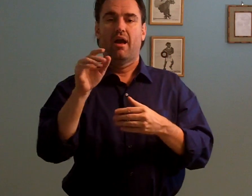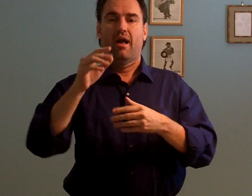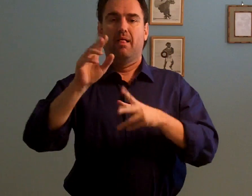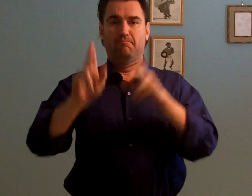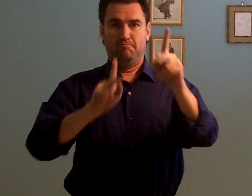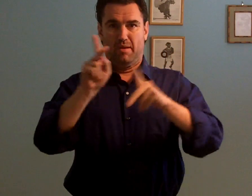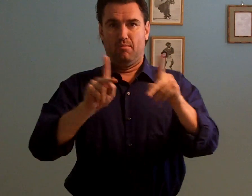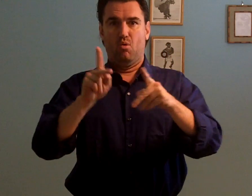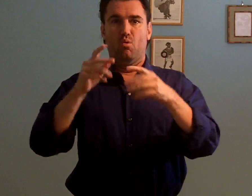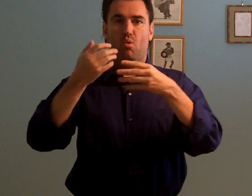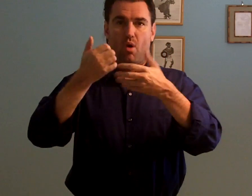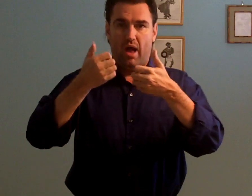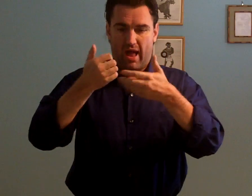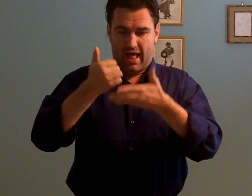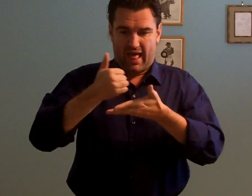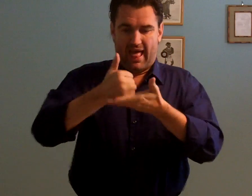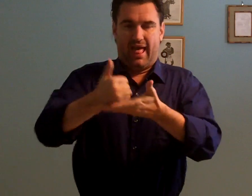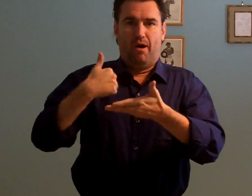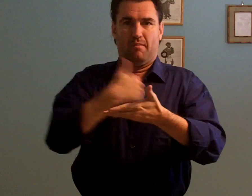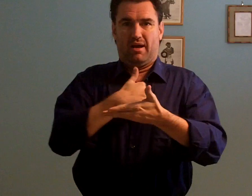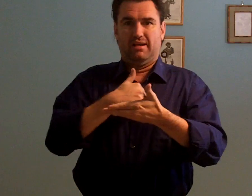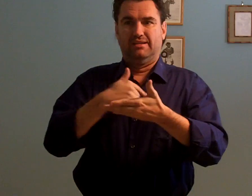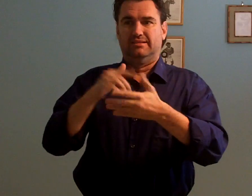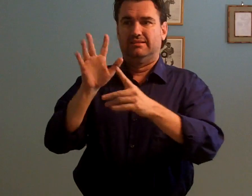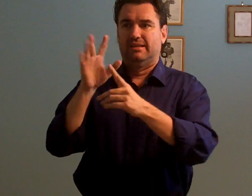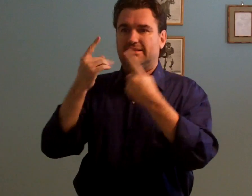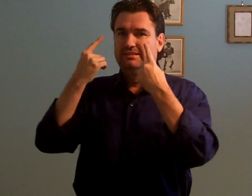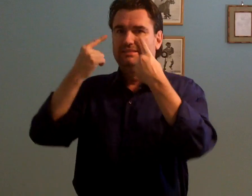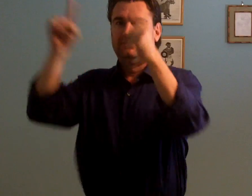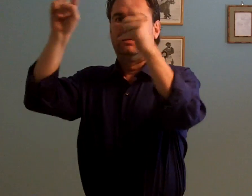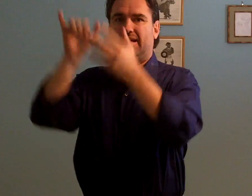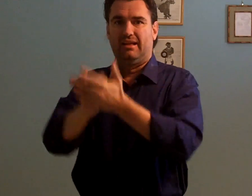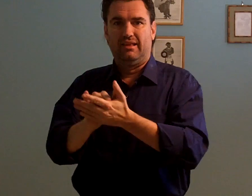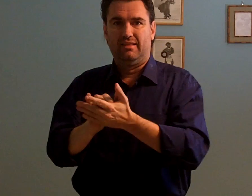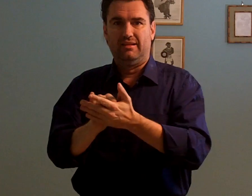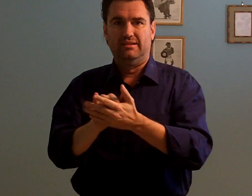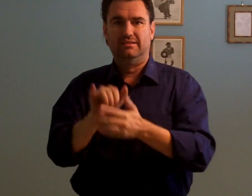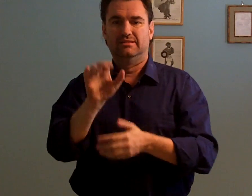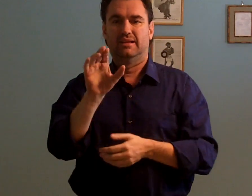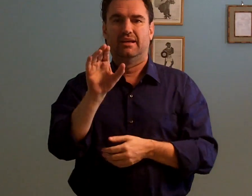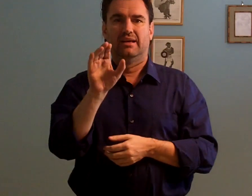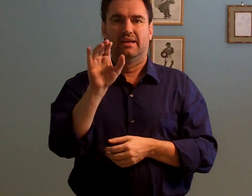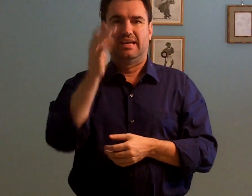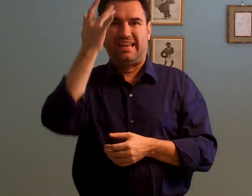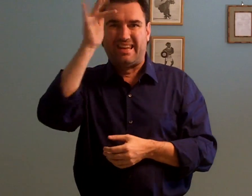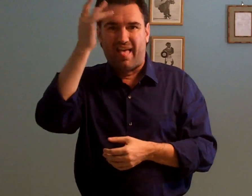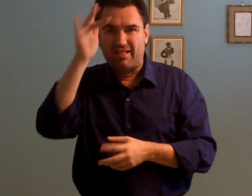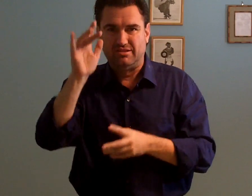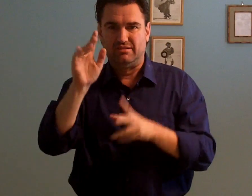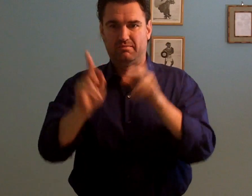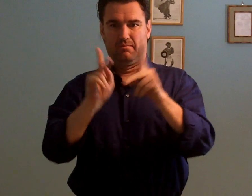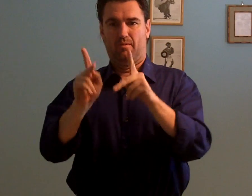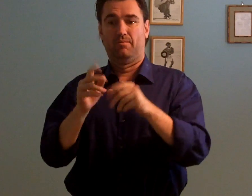American people do not see their work nor know their names, but tonight they feel the satisfaction of their